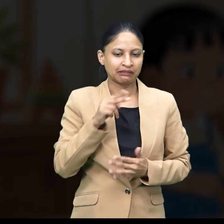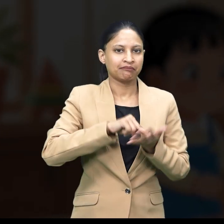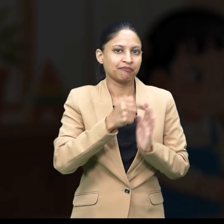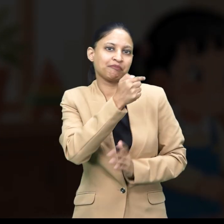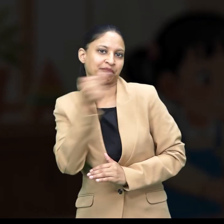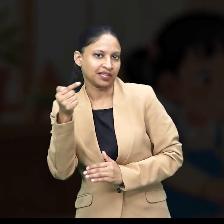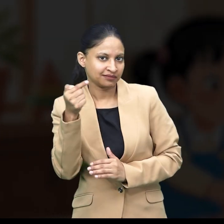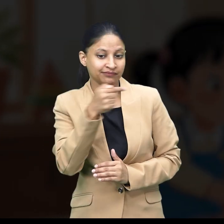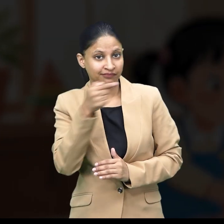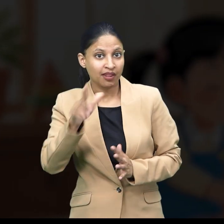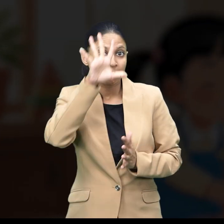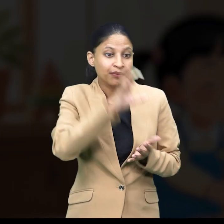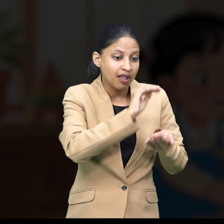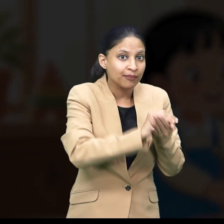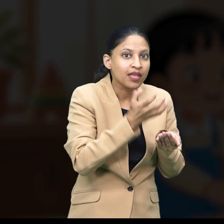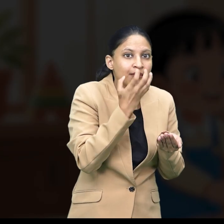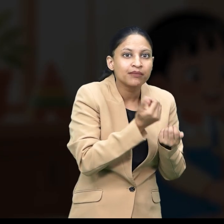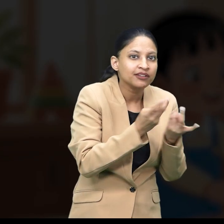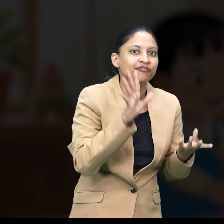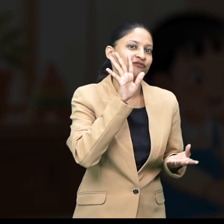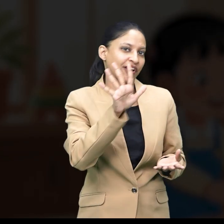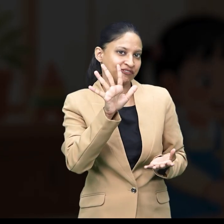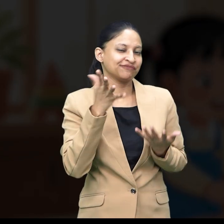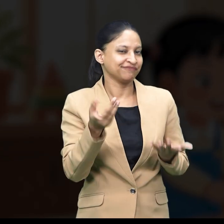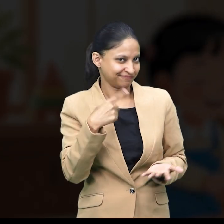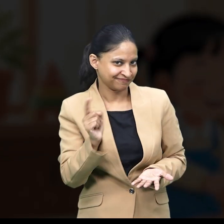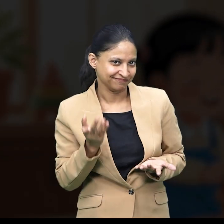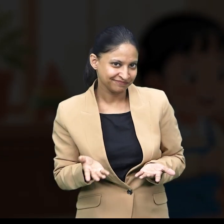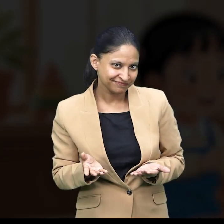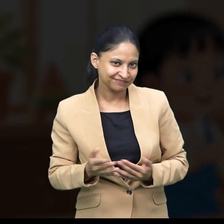Correct, 5 apples. That is subtraction.